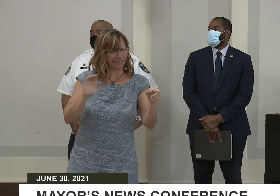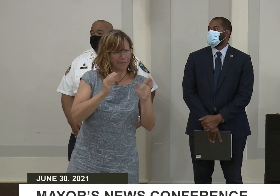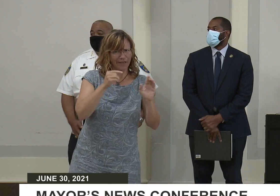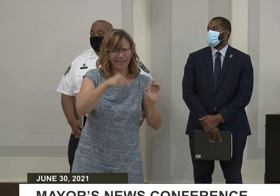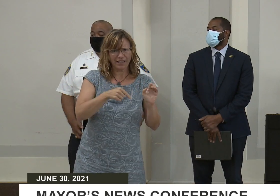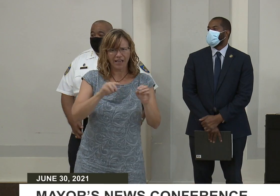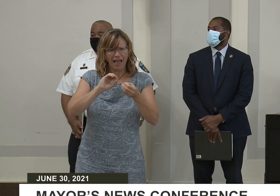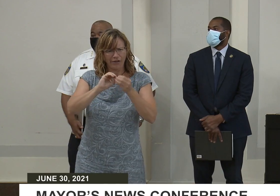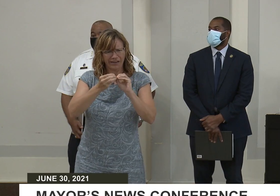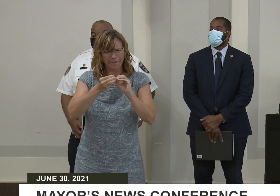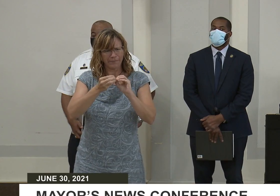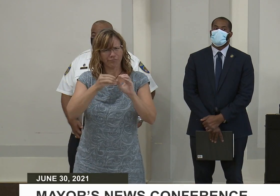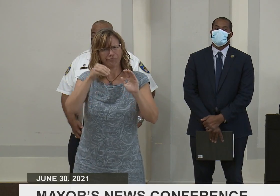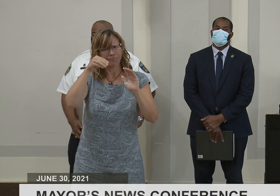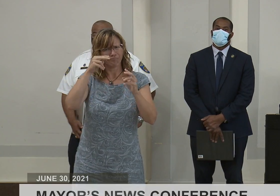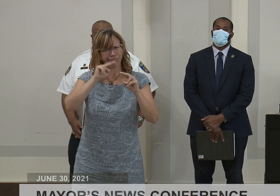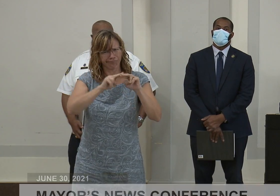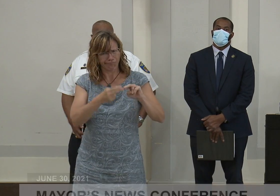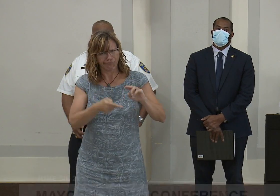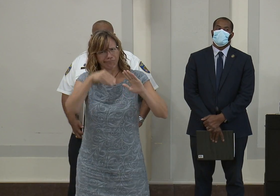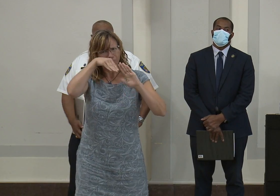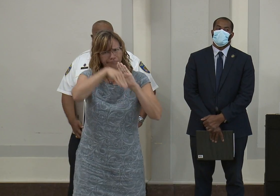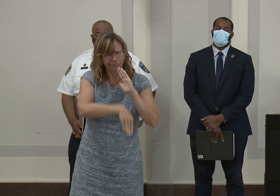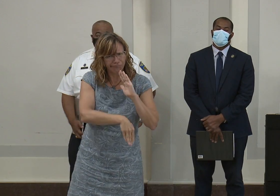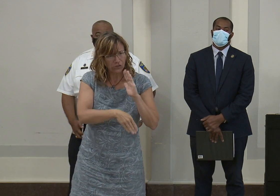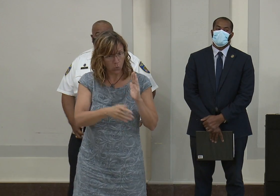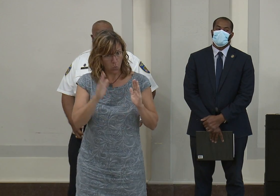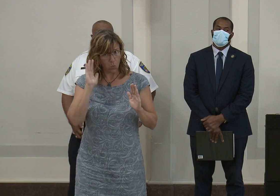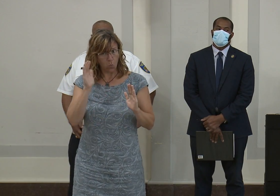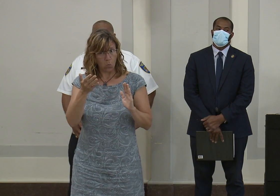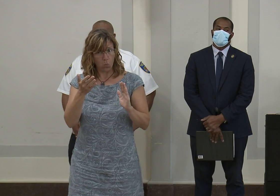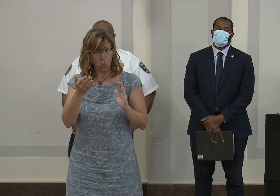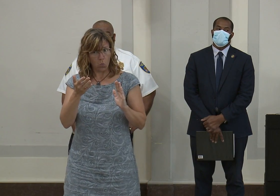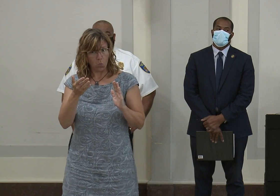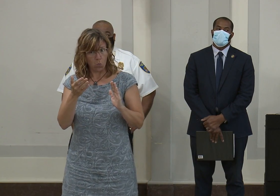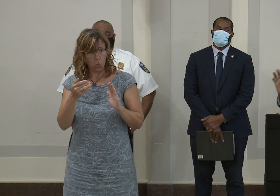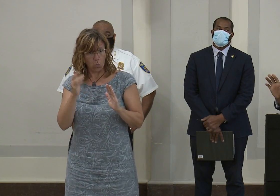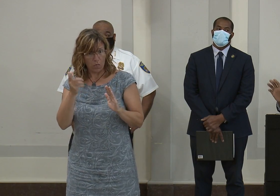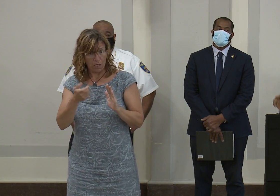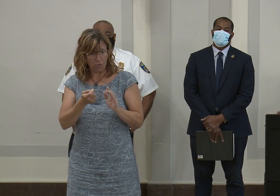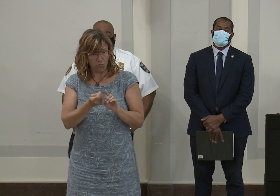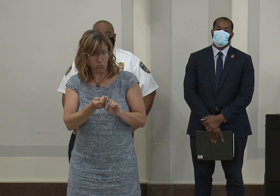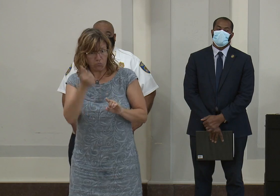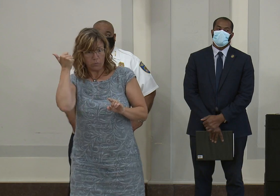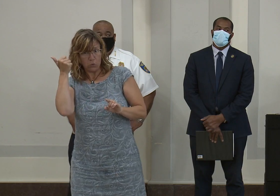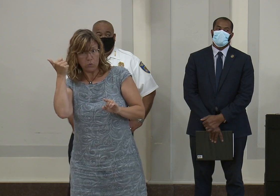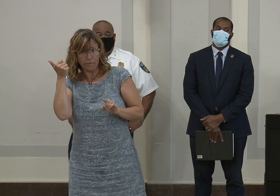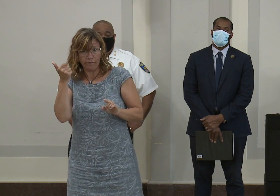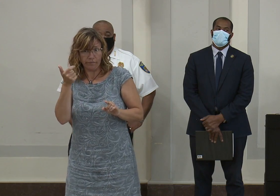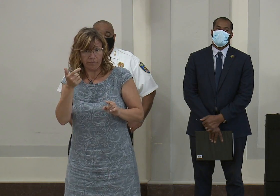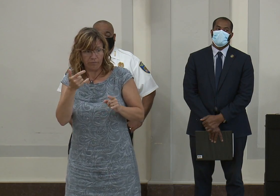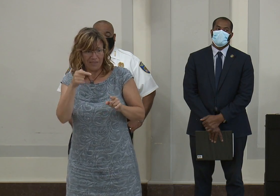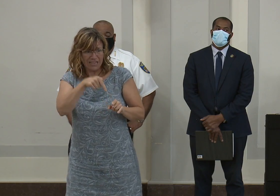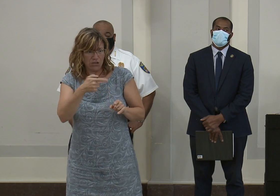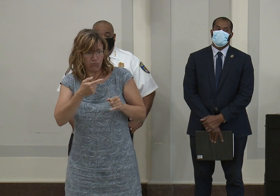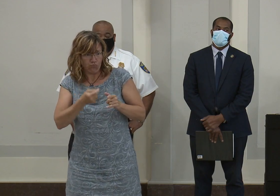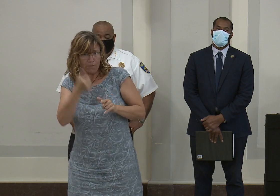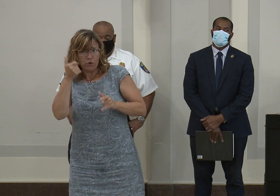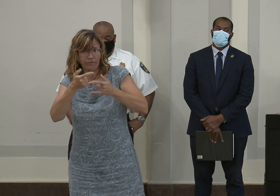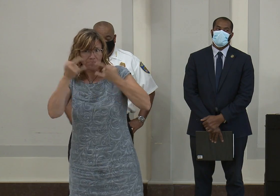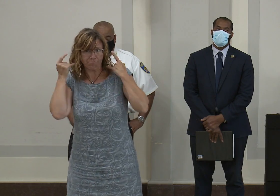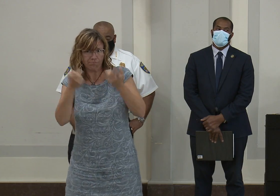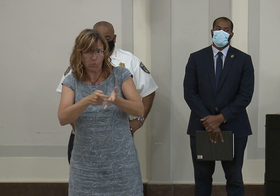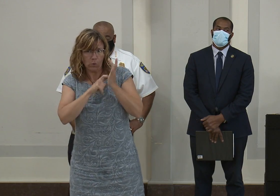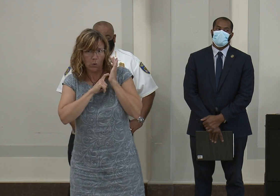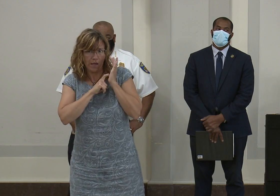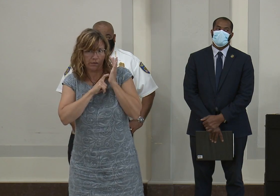starting tomorrow? Yeah, I think, Jane, you know that I am not a health professional, and I'm going to always take the guidance of our